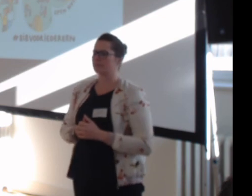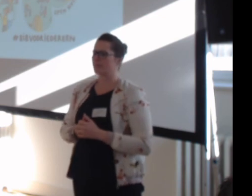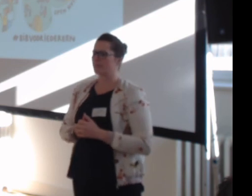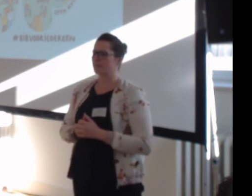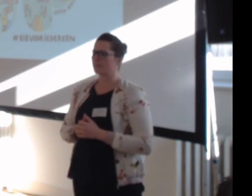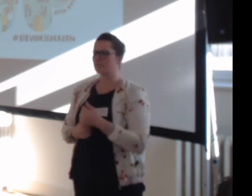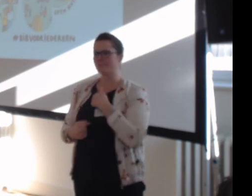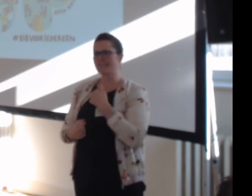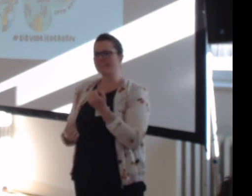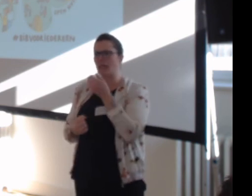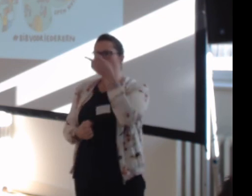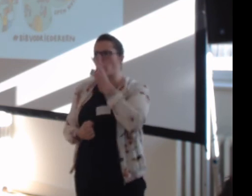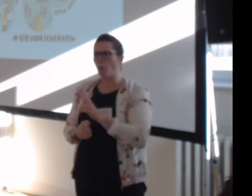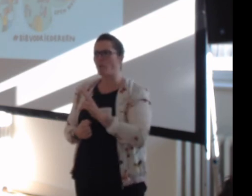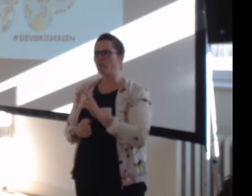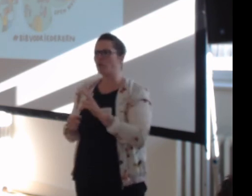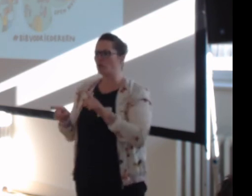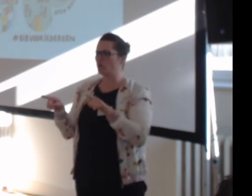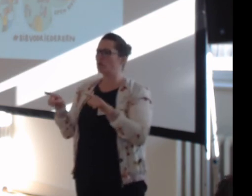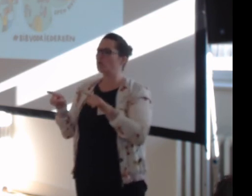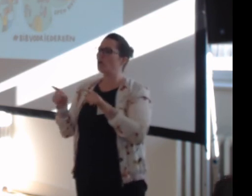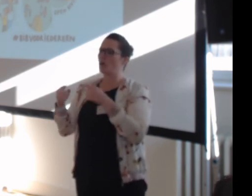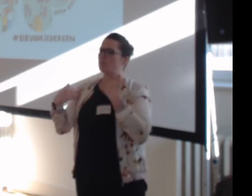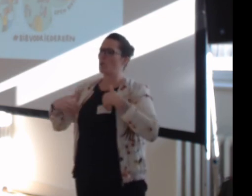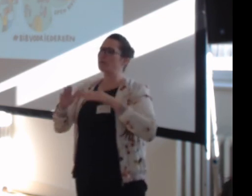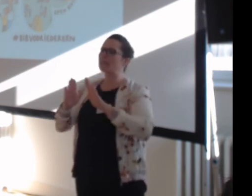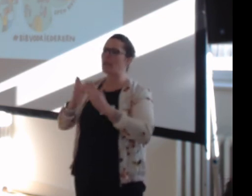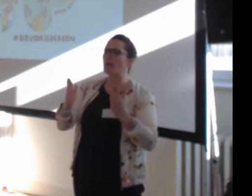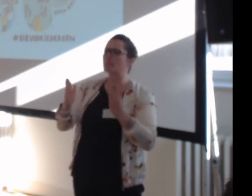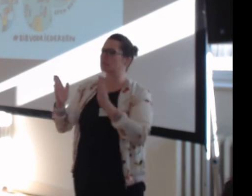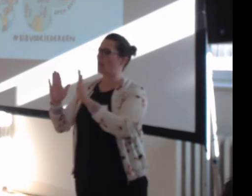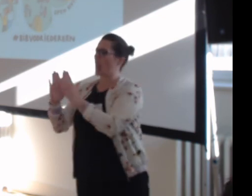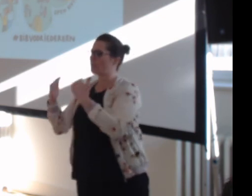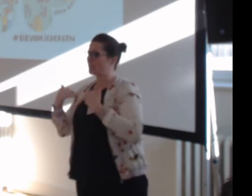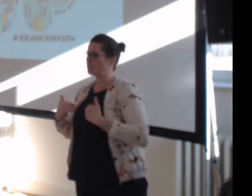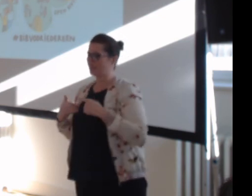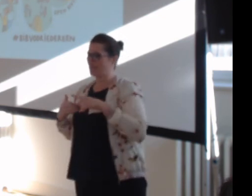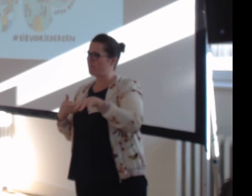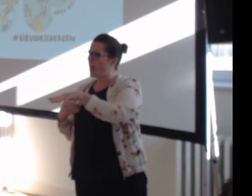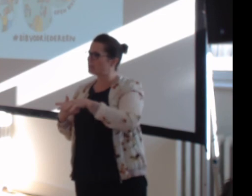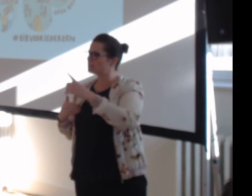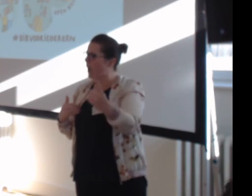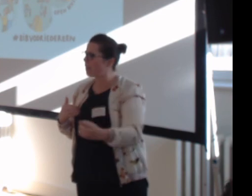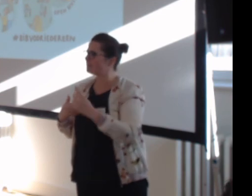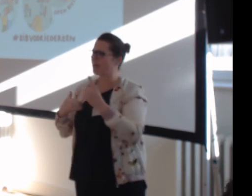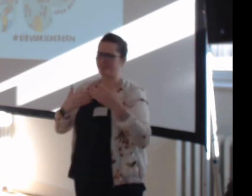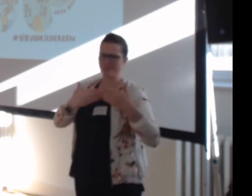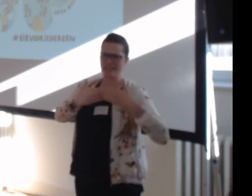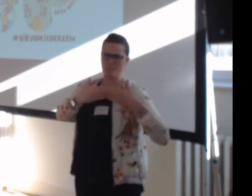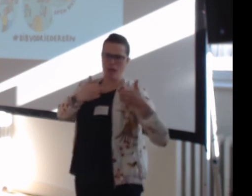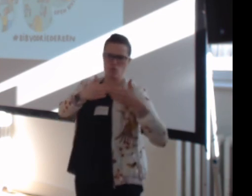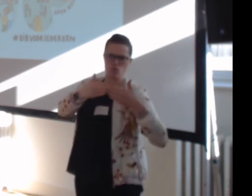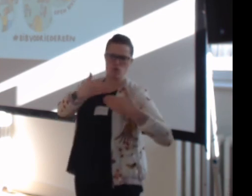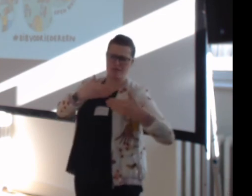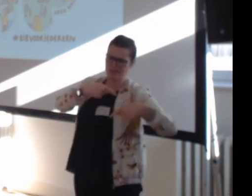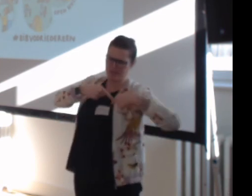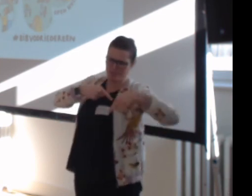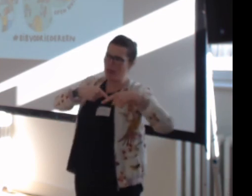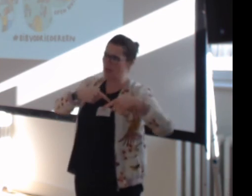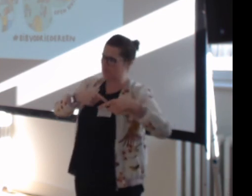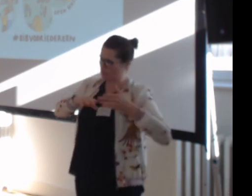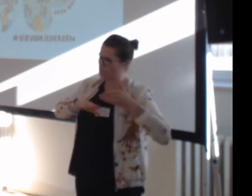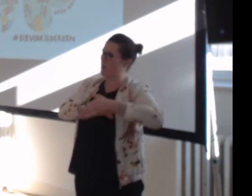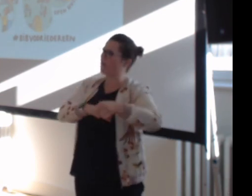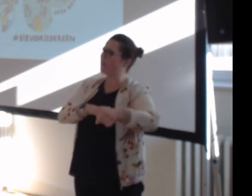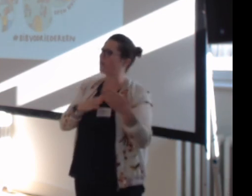And I believe very strong by the value of public libraries and librarians. They are always around the corner, very nearby and